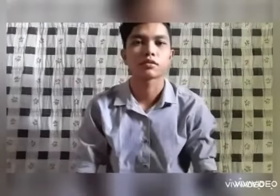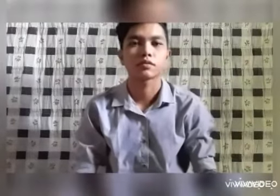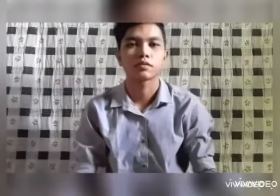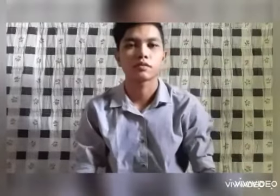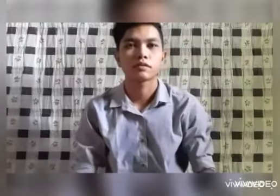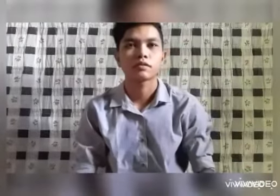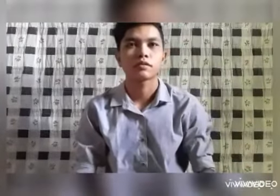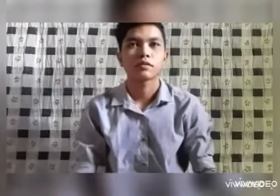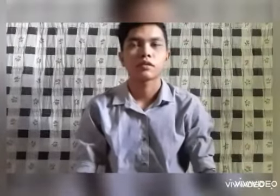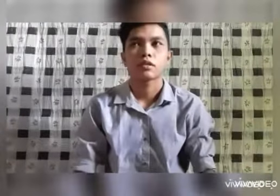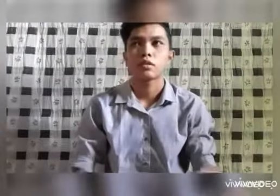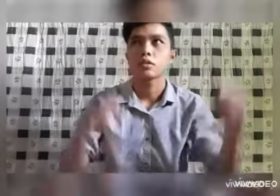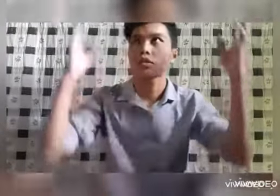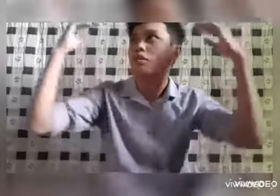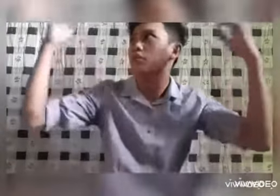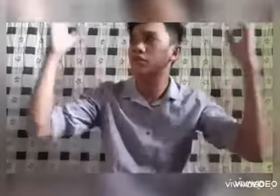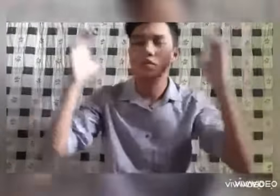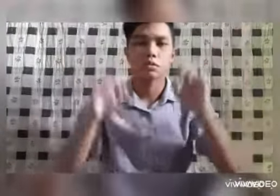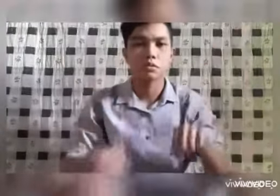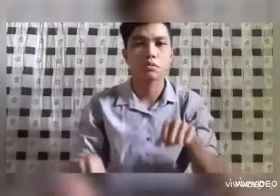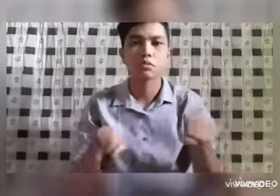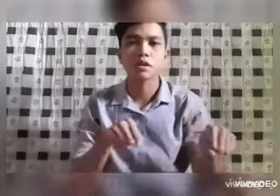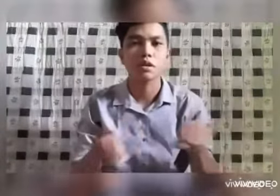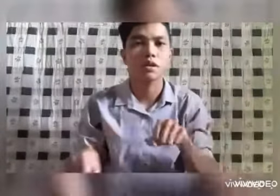I wonder if you can